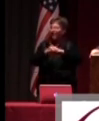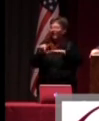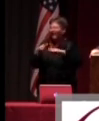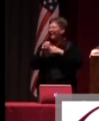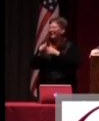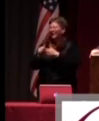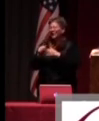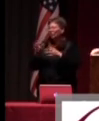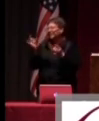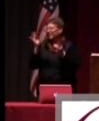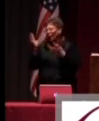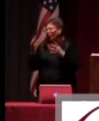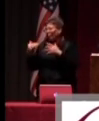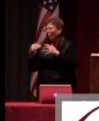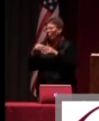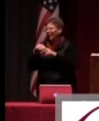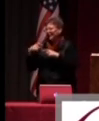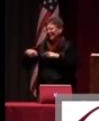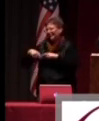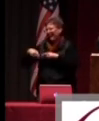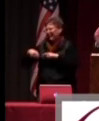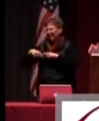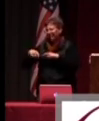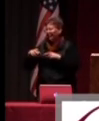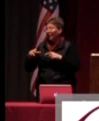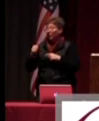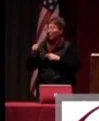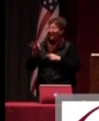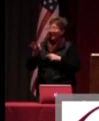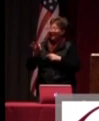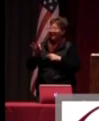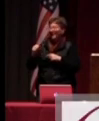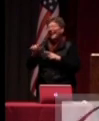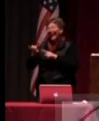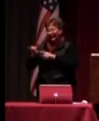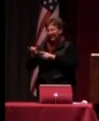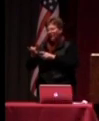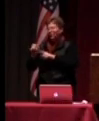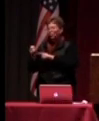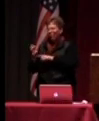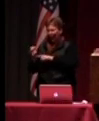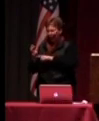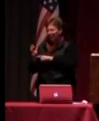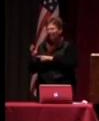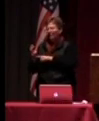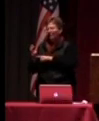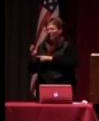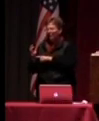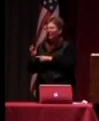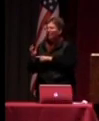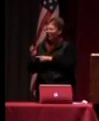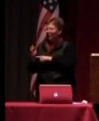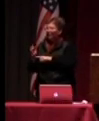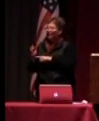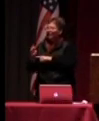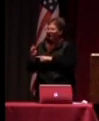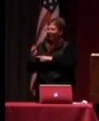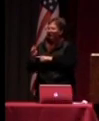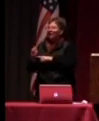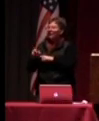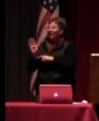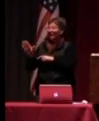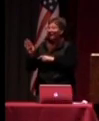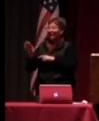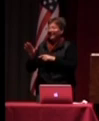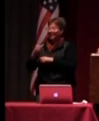army white. So by 1812, even though Napoleon's empire looked bigger than ever before on land, the size was actually a measure of weakness, not